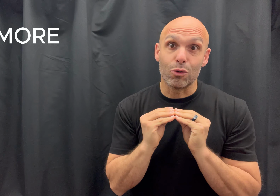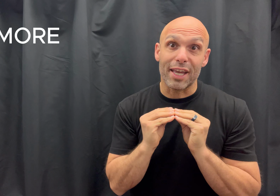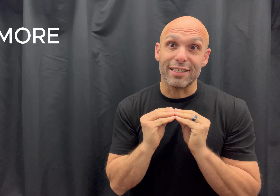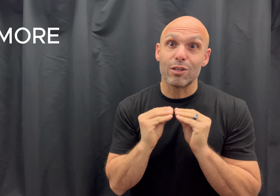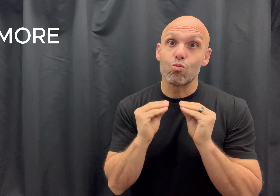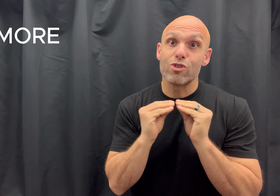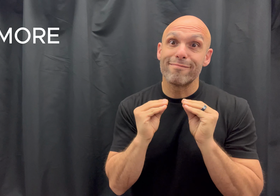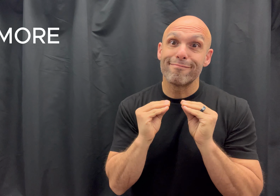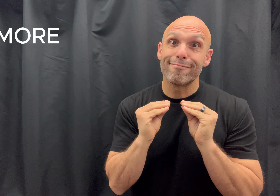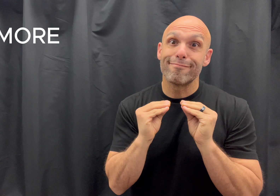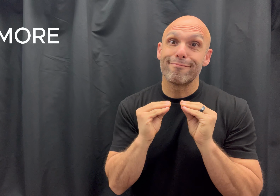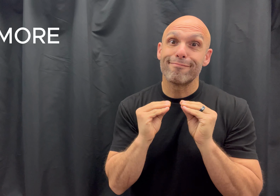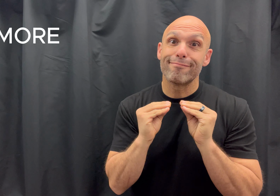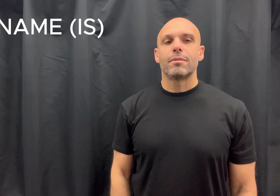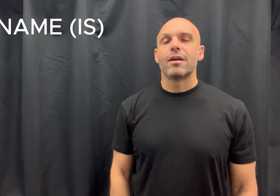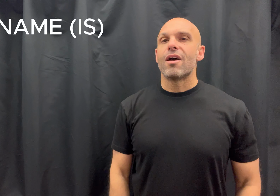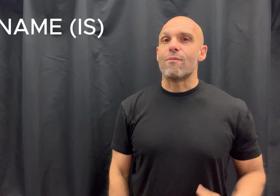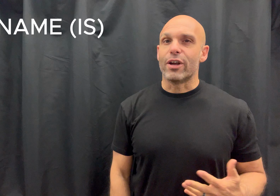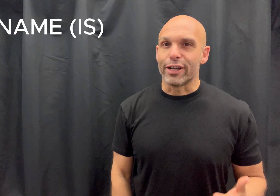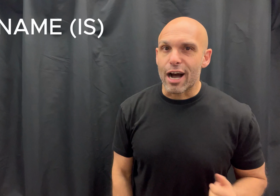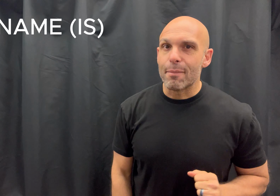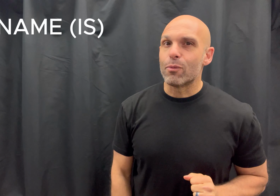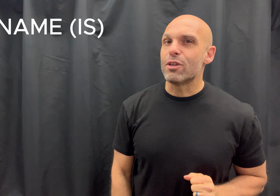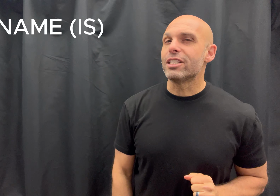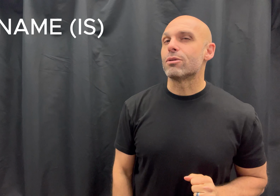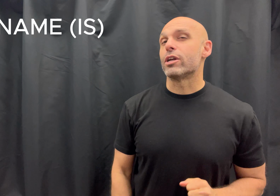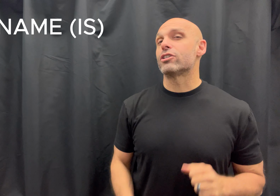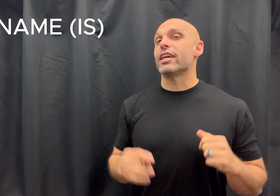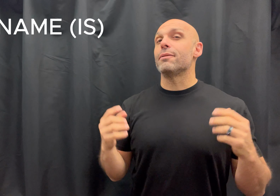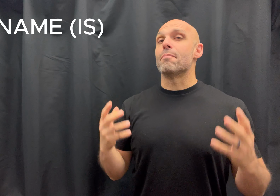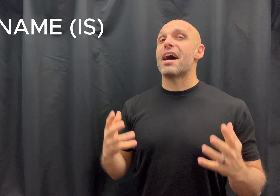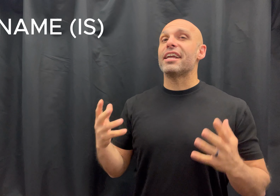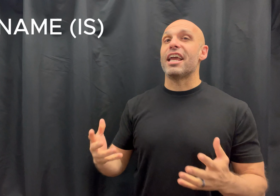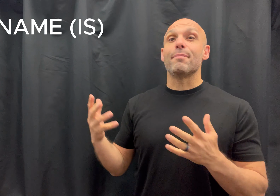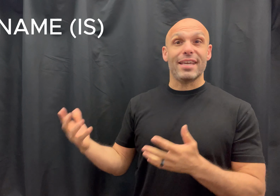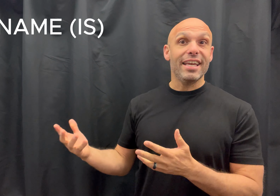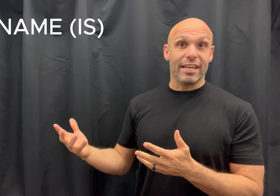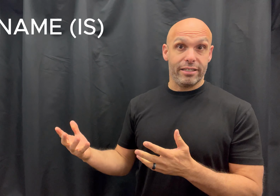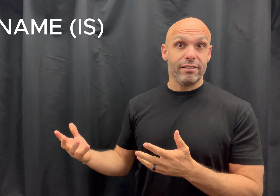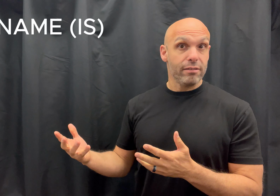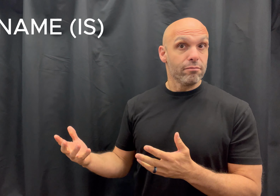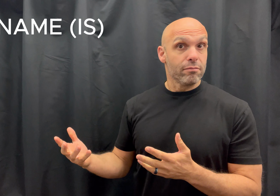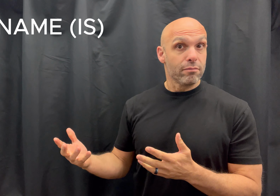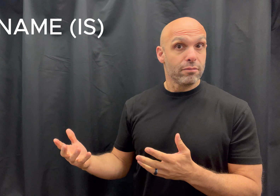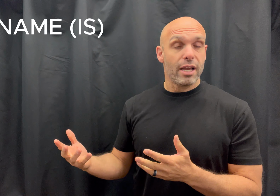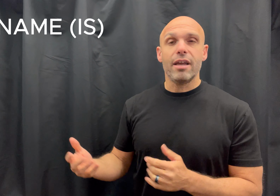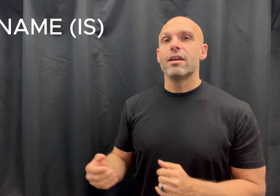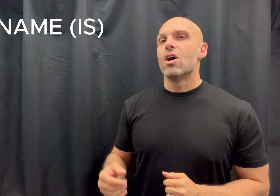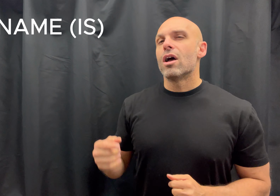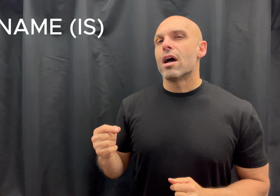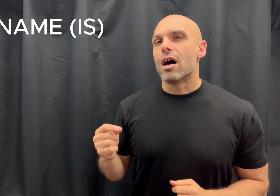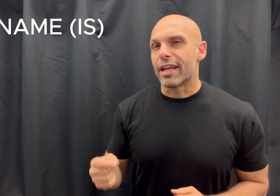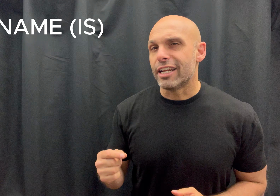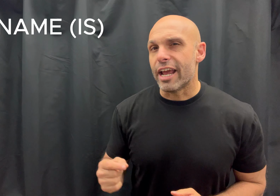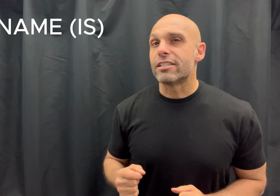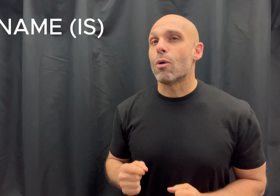kiss. And very common when you meet someone, you're saying, my name is, okay? Again, in ASL, we don't